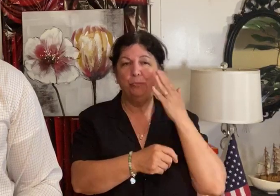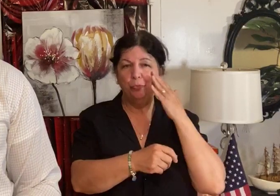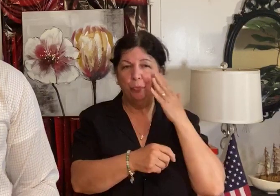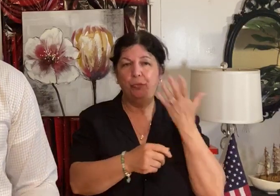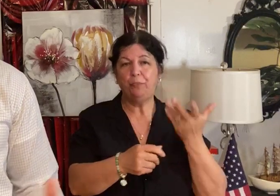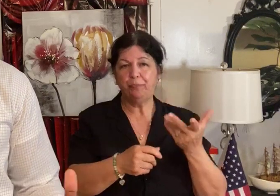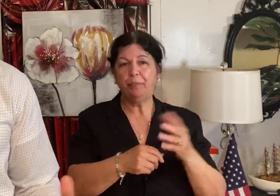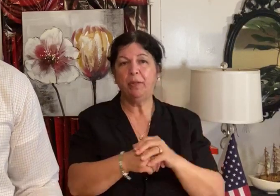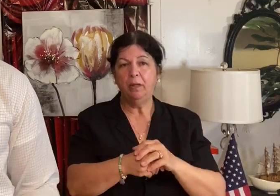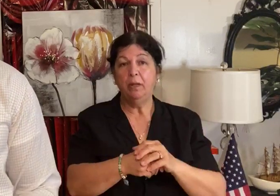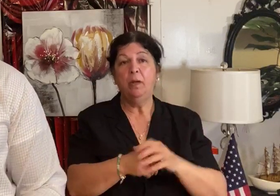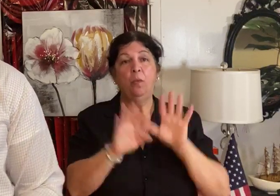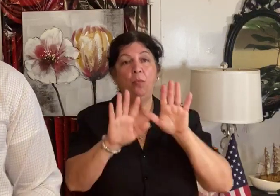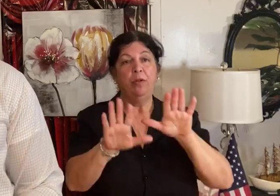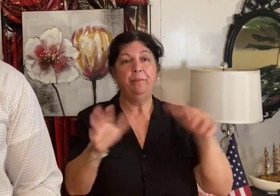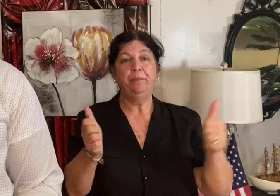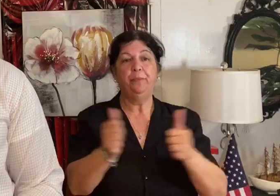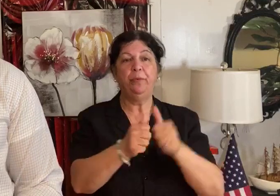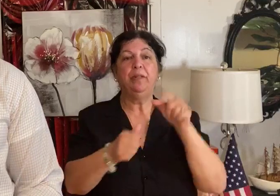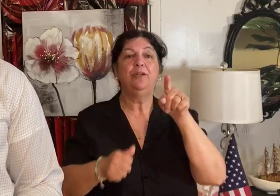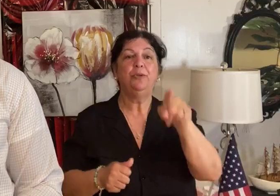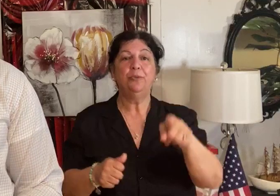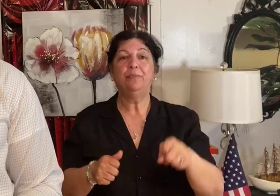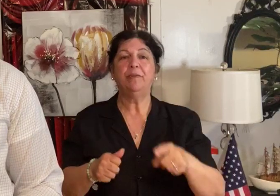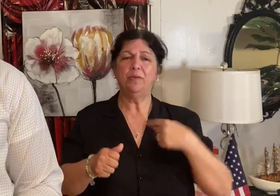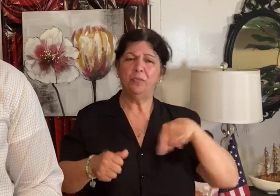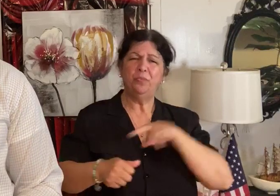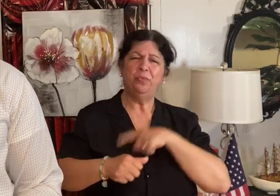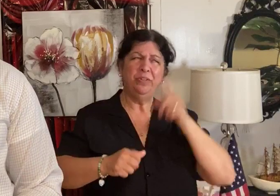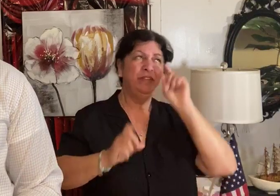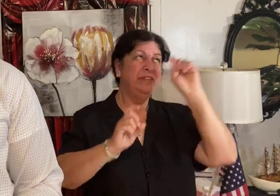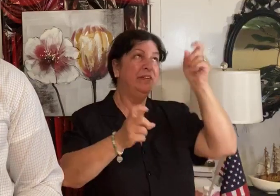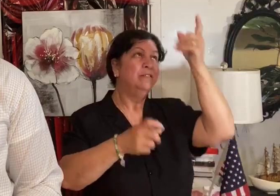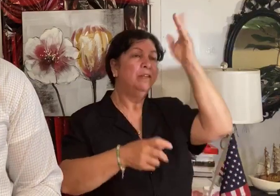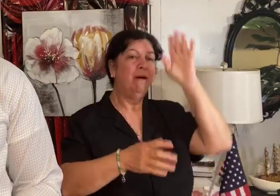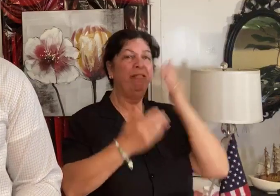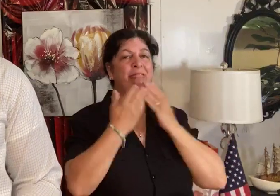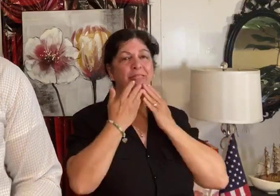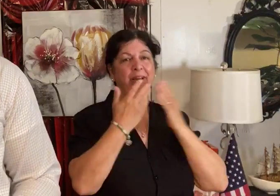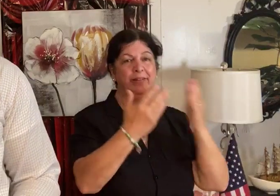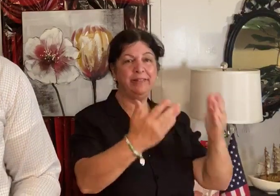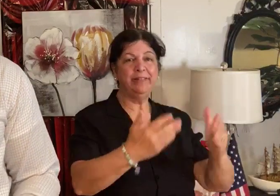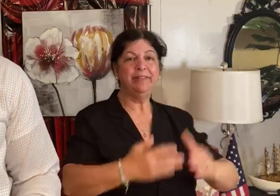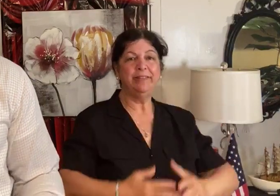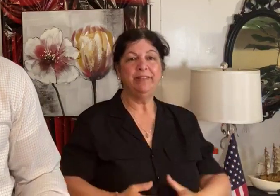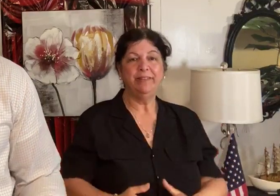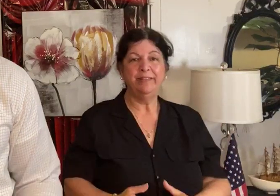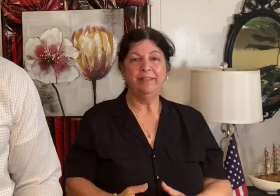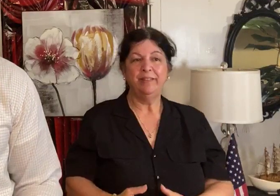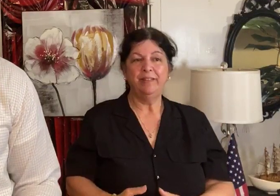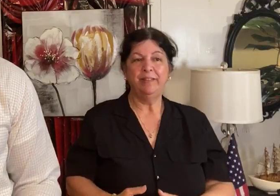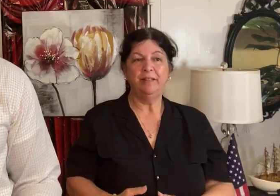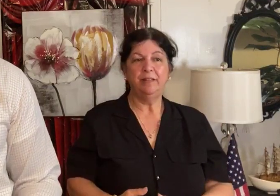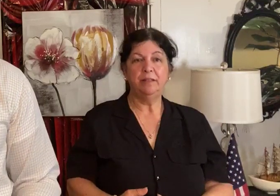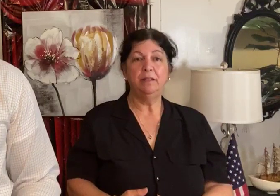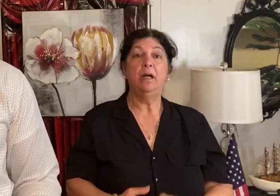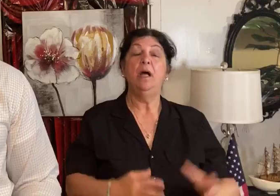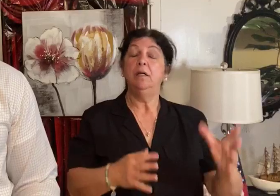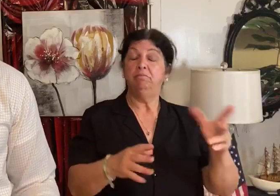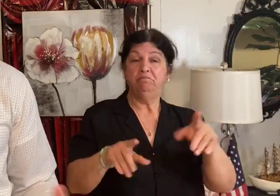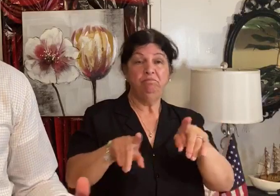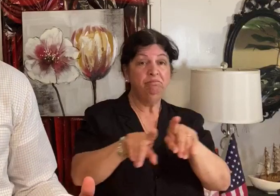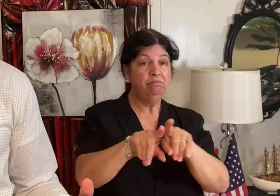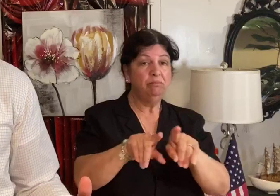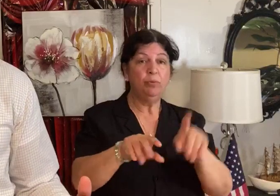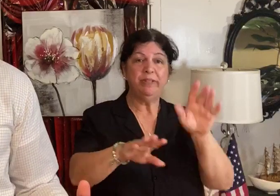and wonderful to be with you. We give God the thanks. And at this time, like is our custom, we're